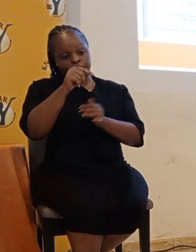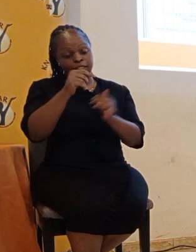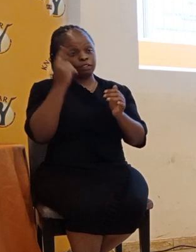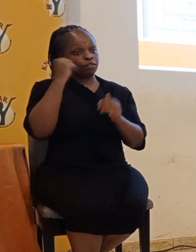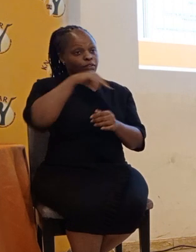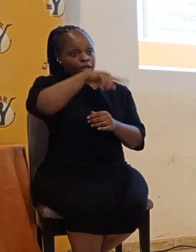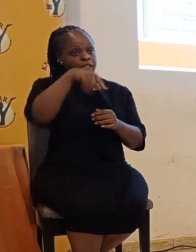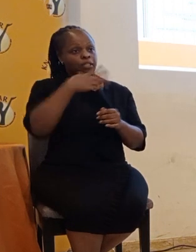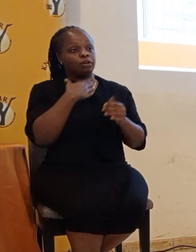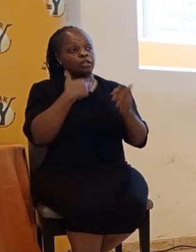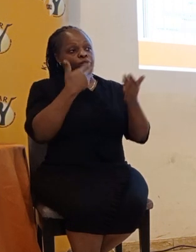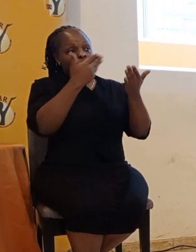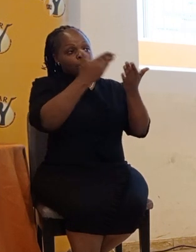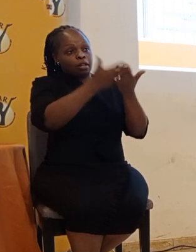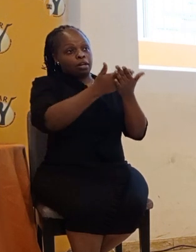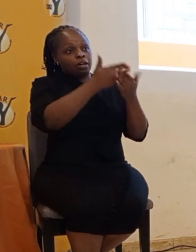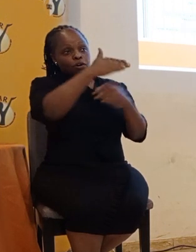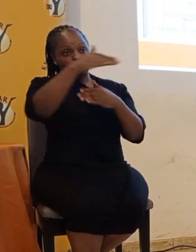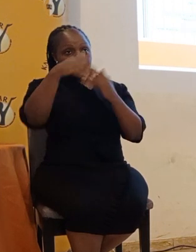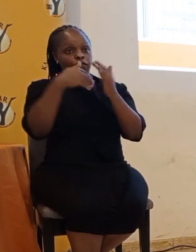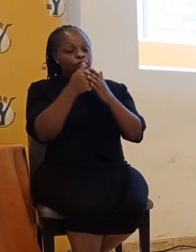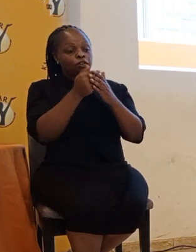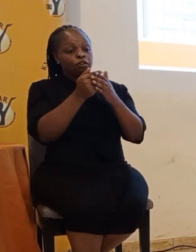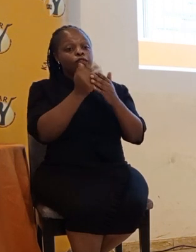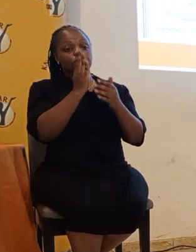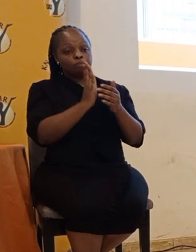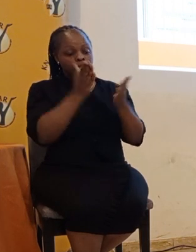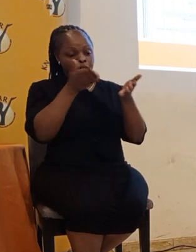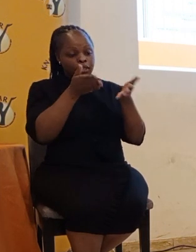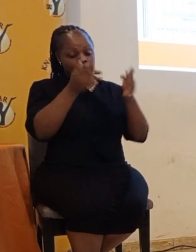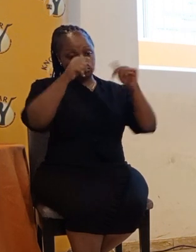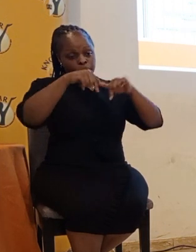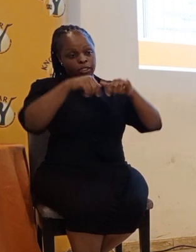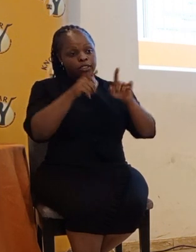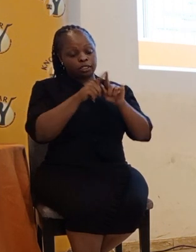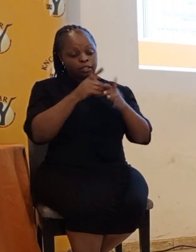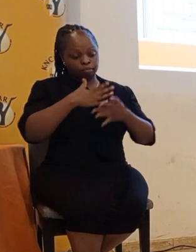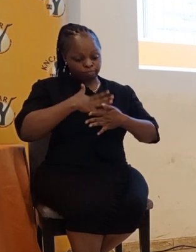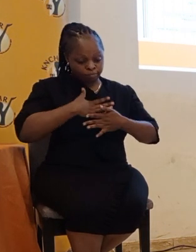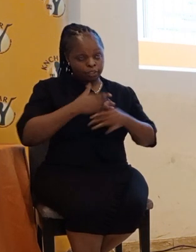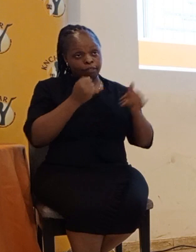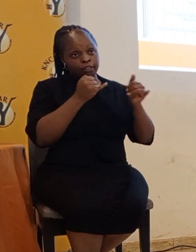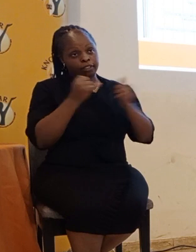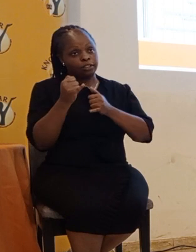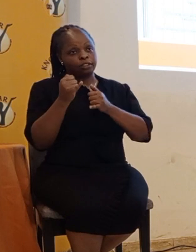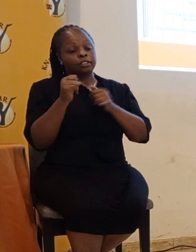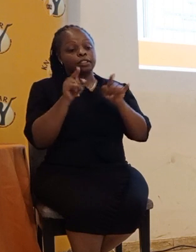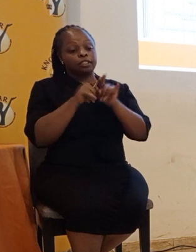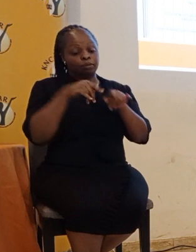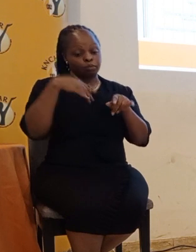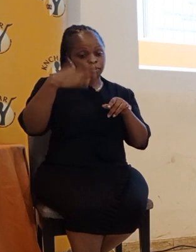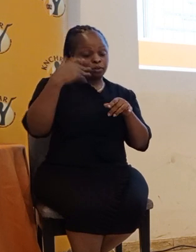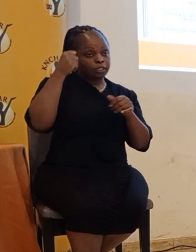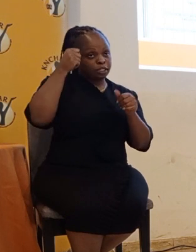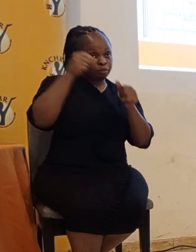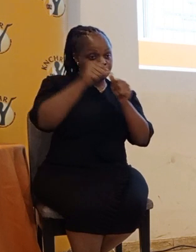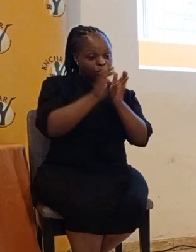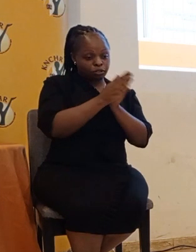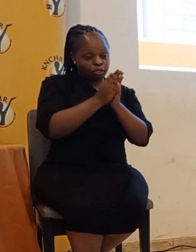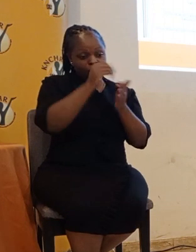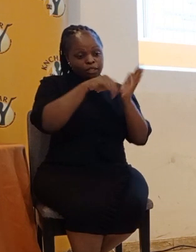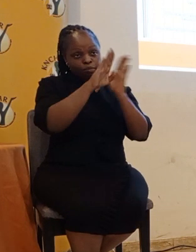I'd like to thank, first of all, by thanking all of you for just being here today and honoring our invite. I always remember a story in the